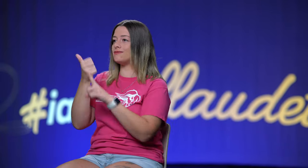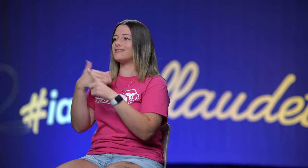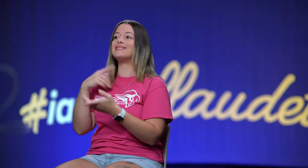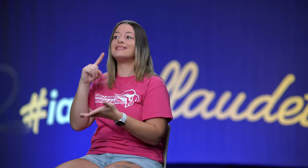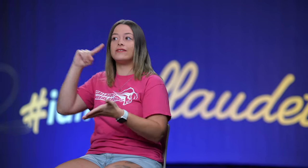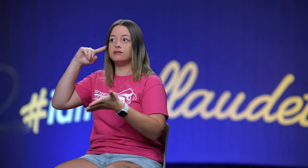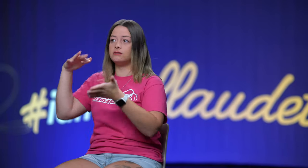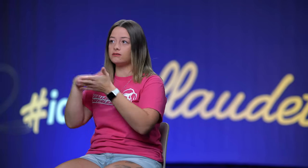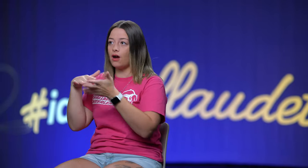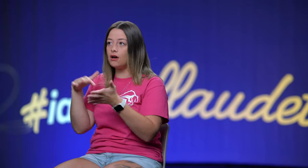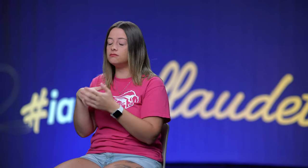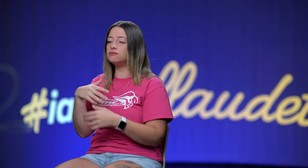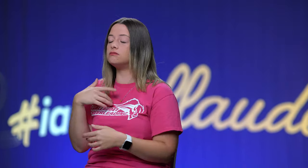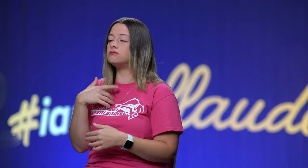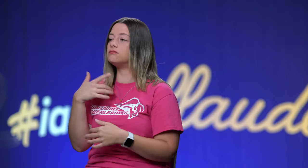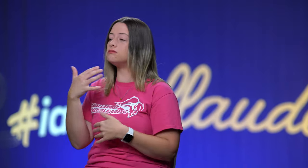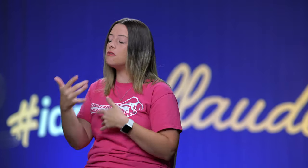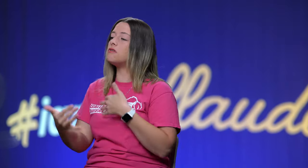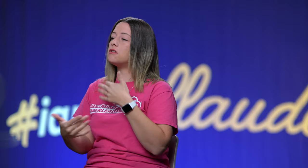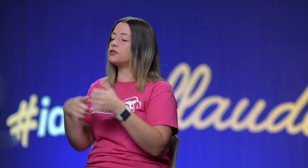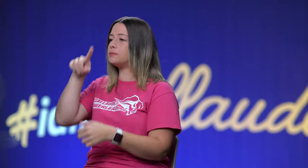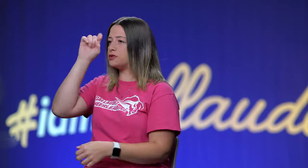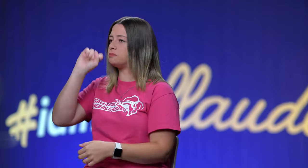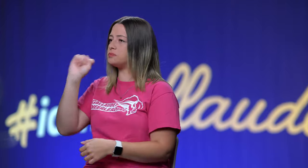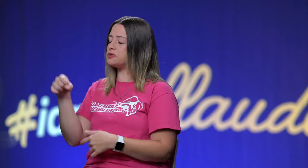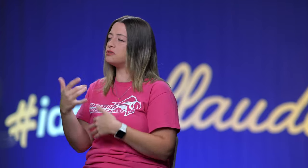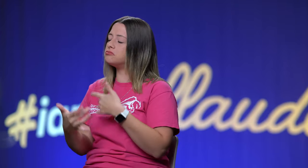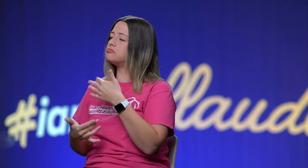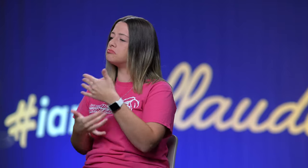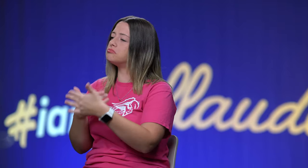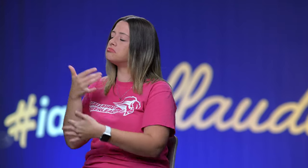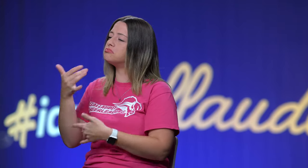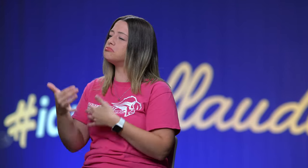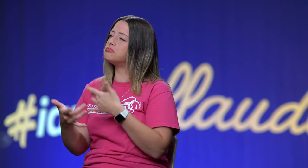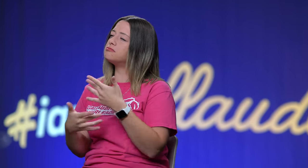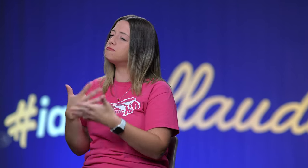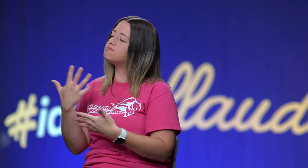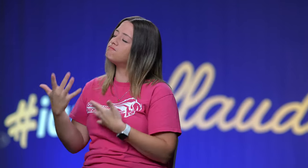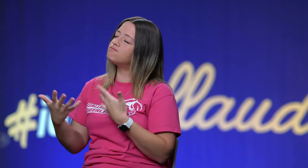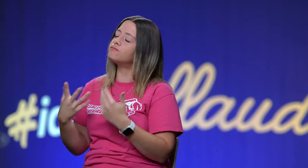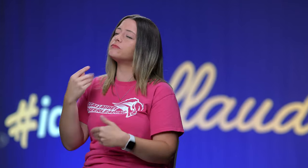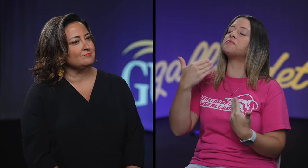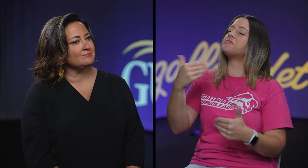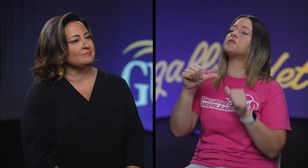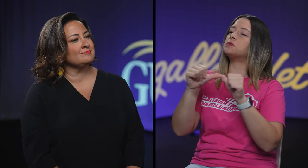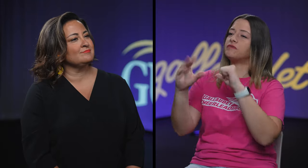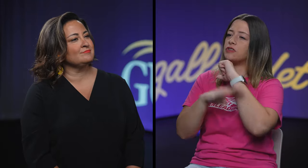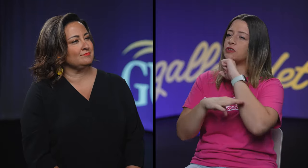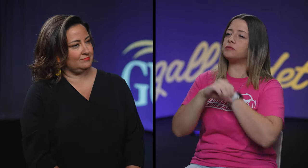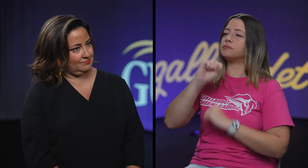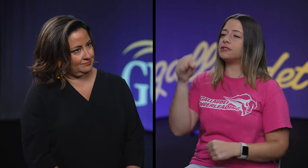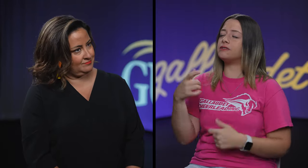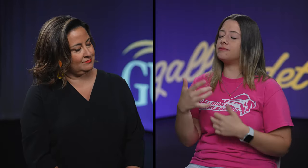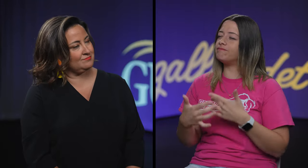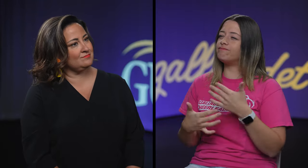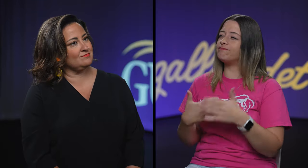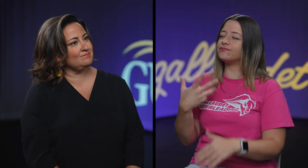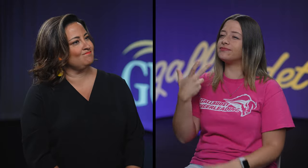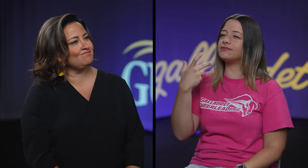had a deaf studies program. The first semester went by, but I noticed there wasn't a lot of access. There were teachers criticizing me